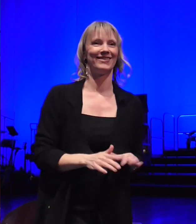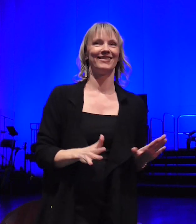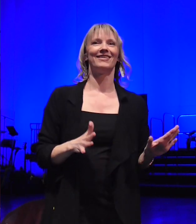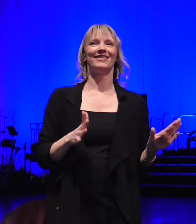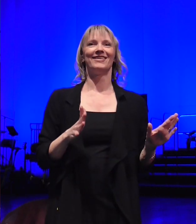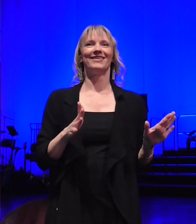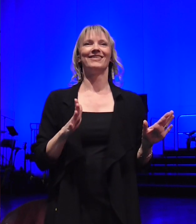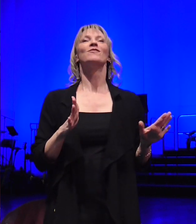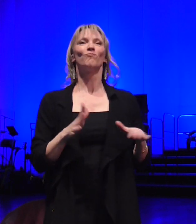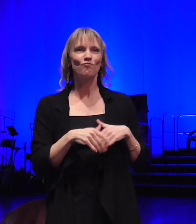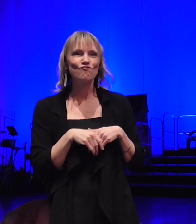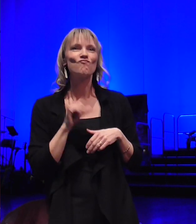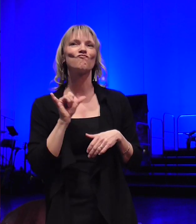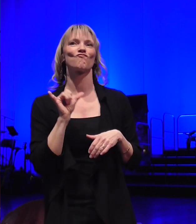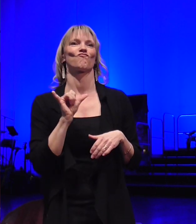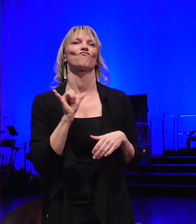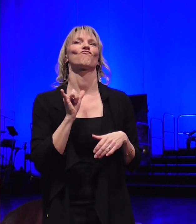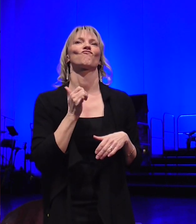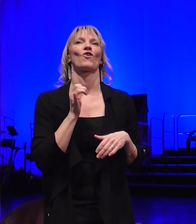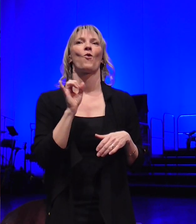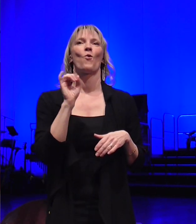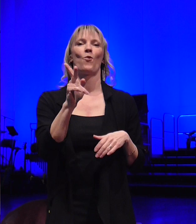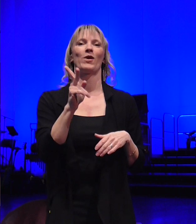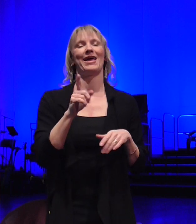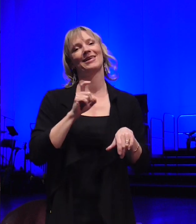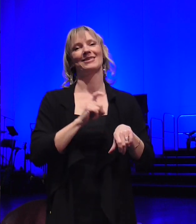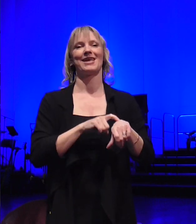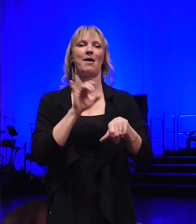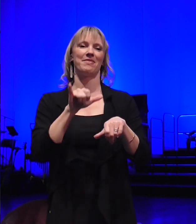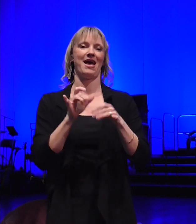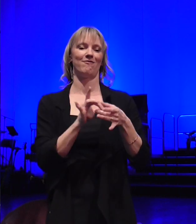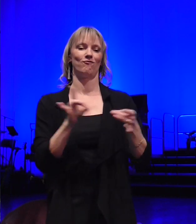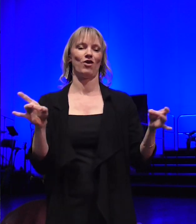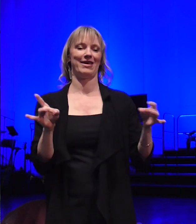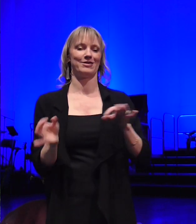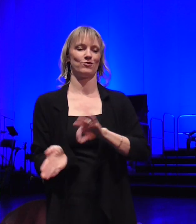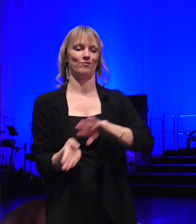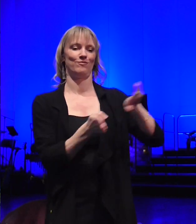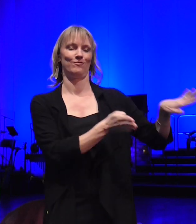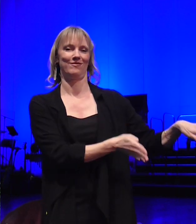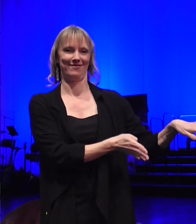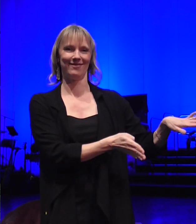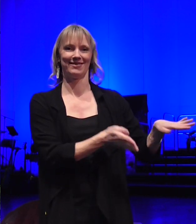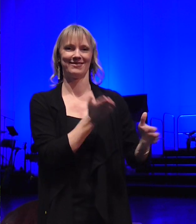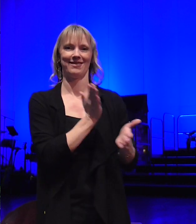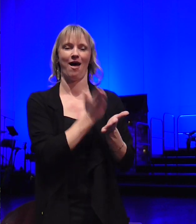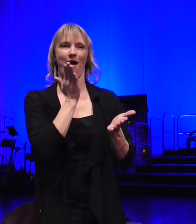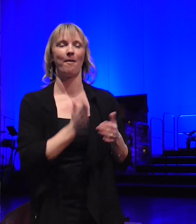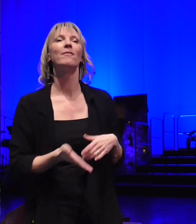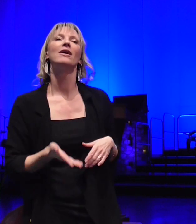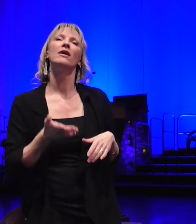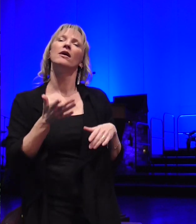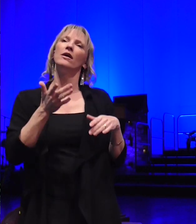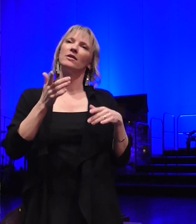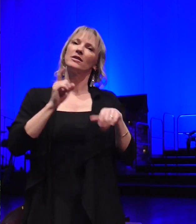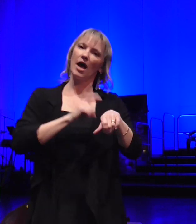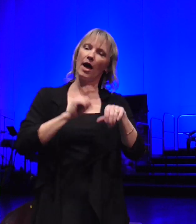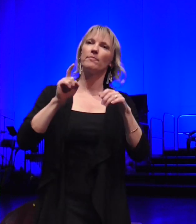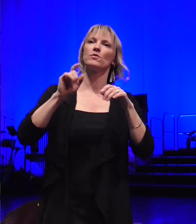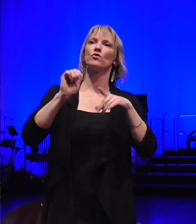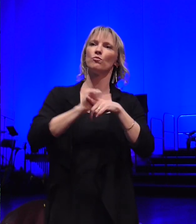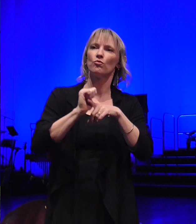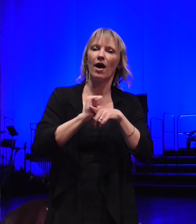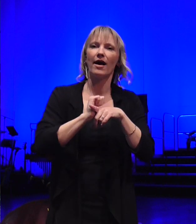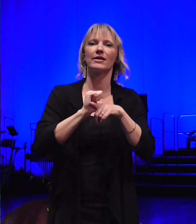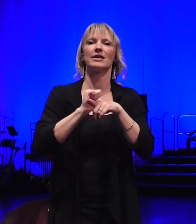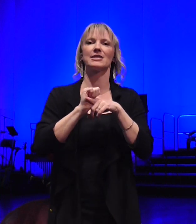was time to retire it for a while. To practice this spiritual practice of being